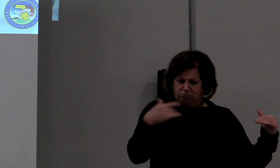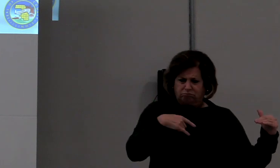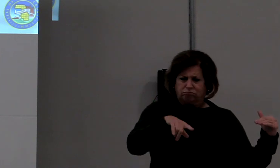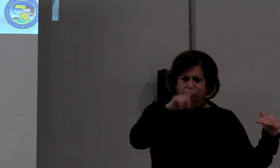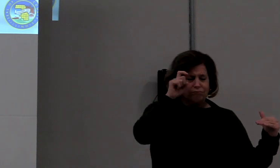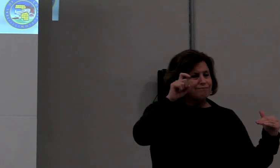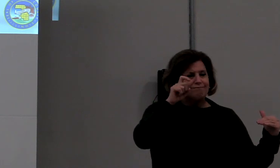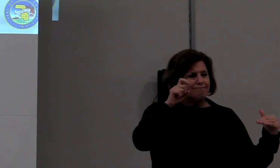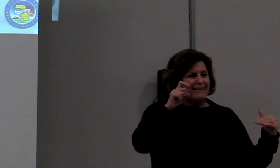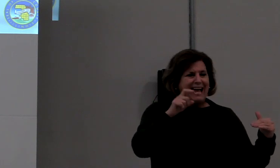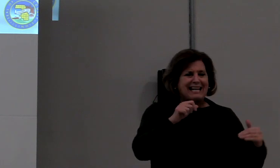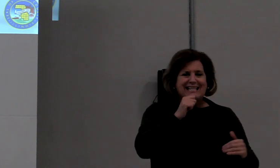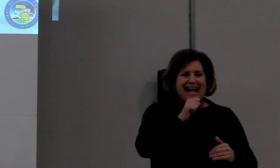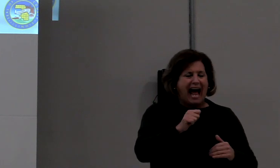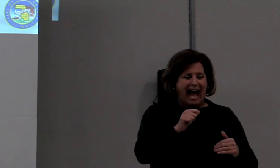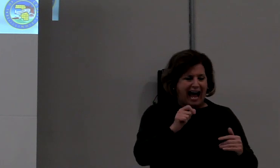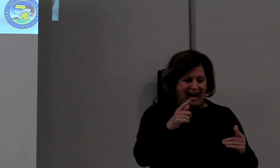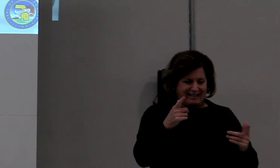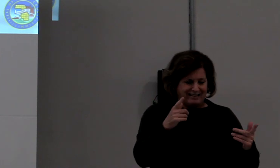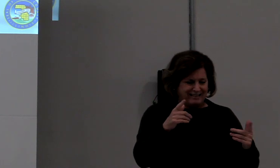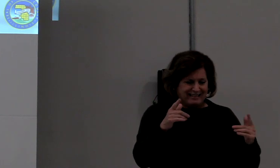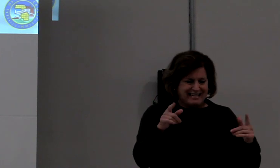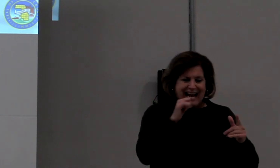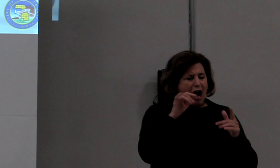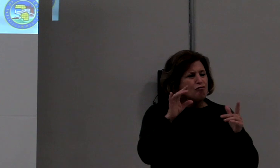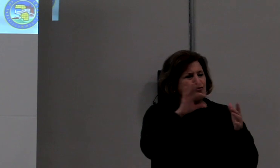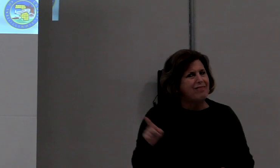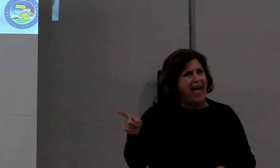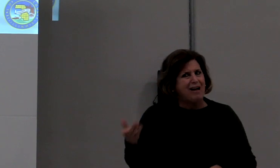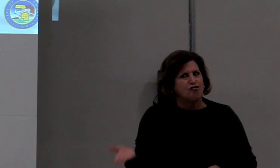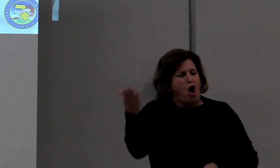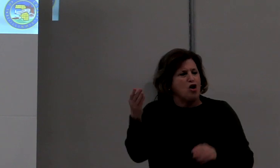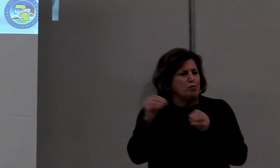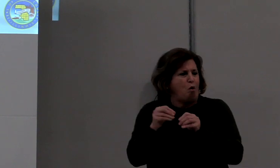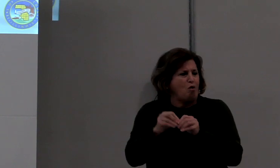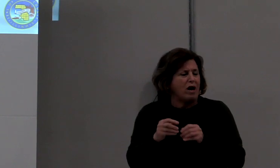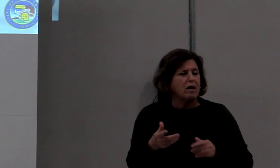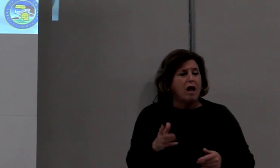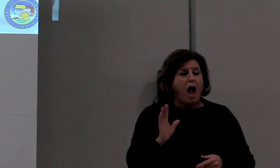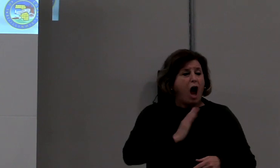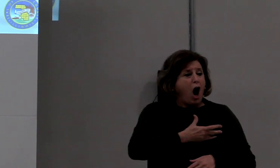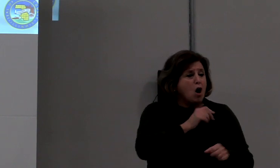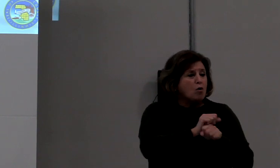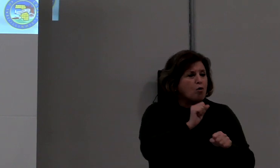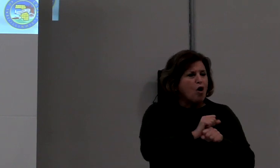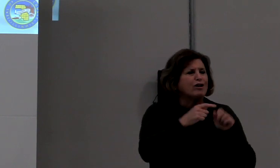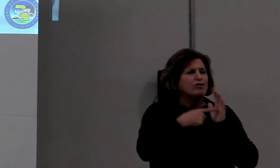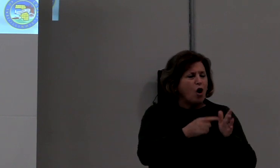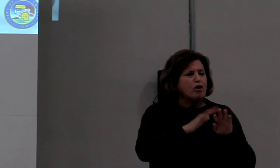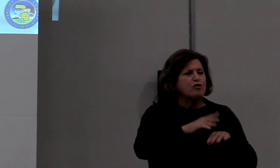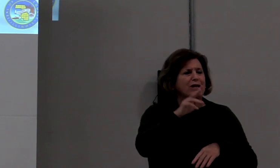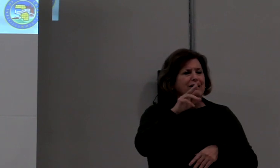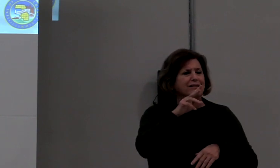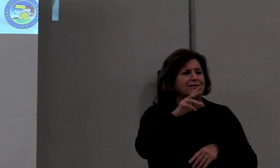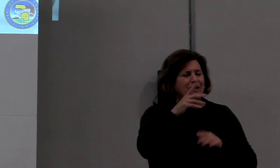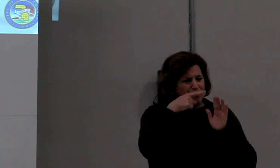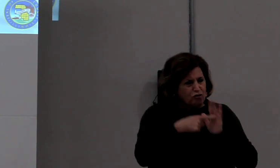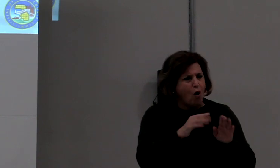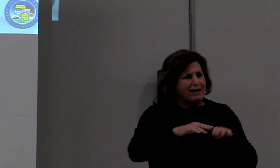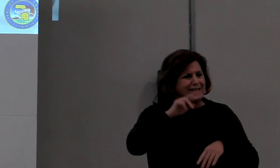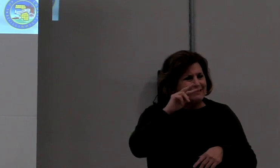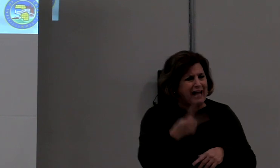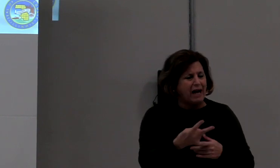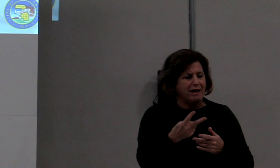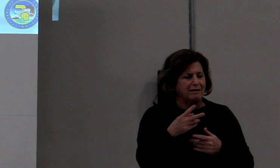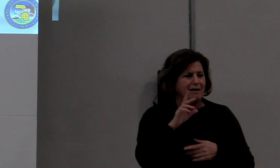So it's not always a one-for-one correlation with your assessed value. Any of our work is usually reflected in your second, or it's going to be reflected in your second